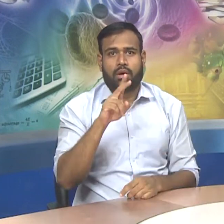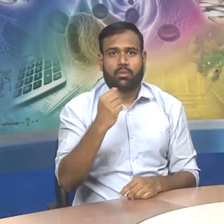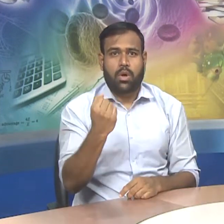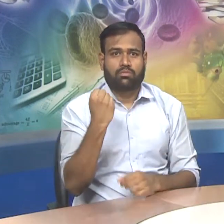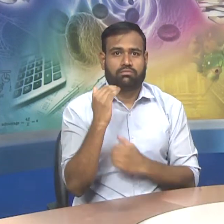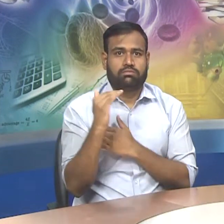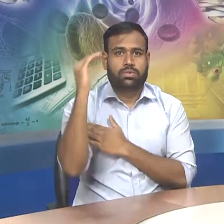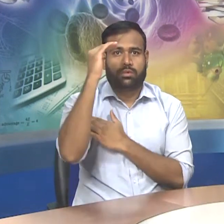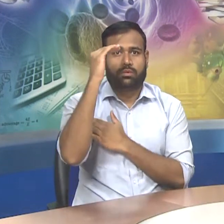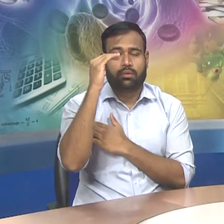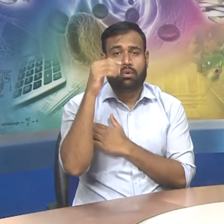Cabinet.